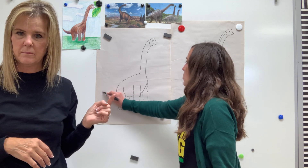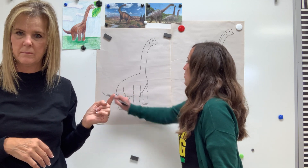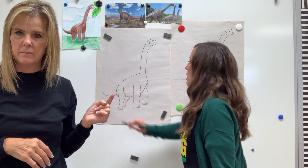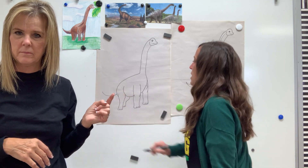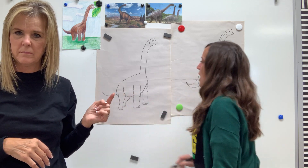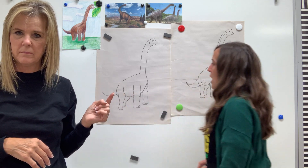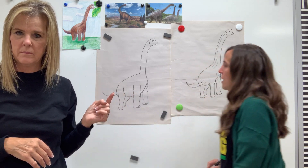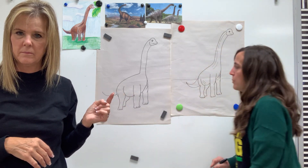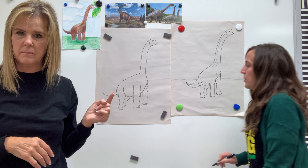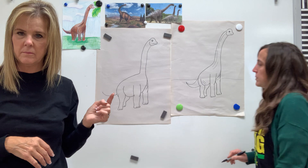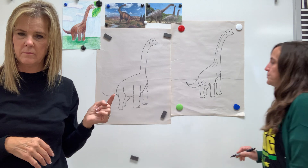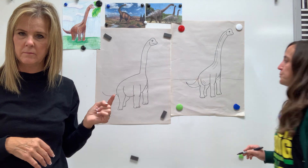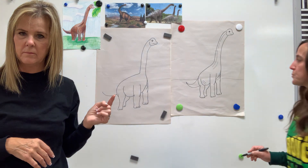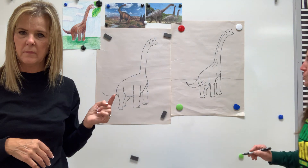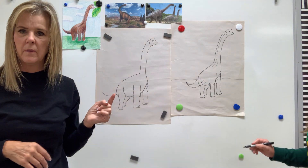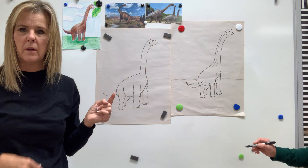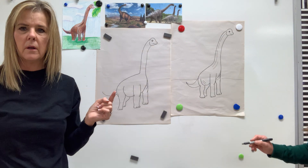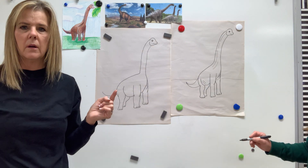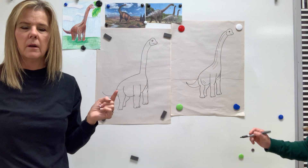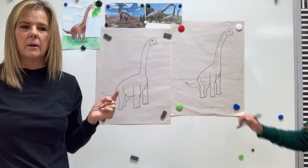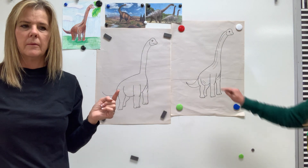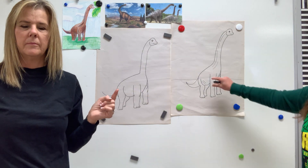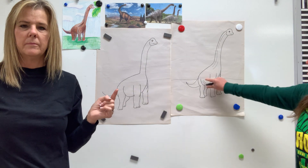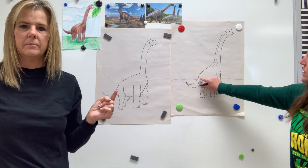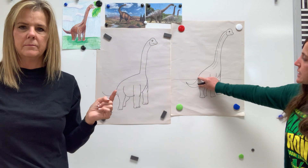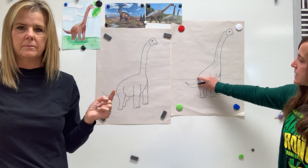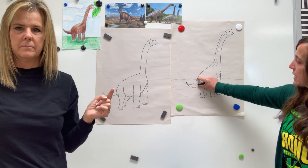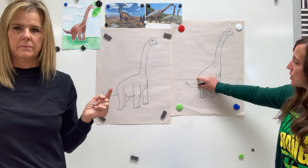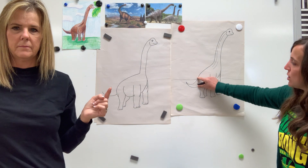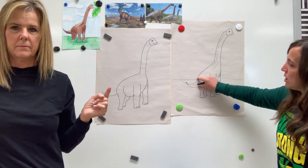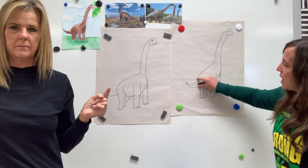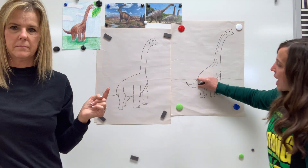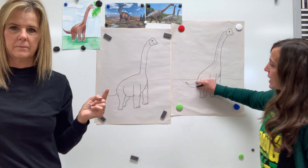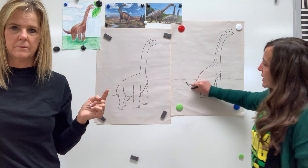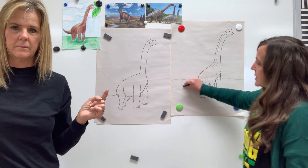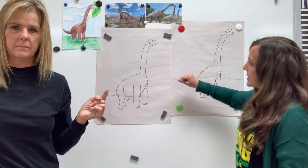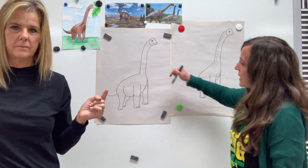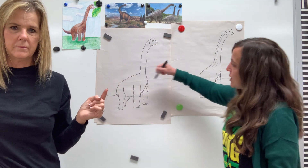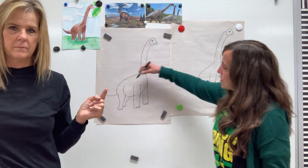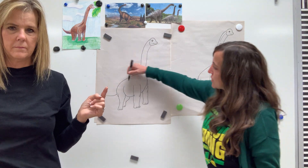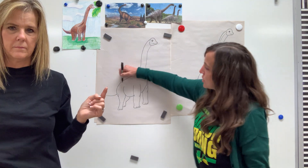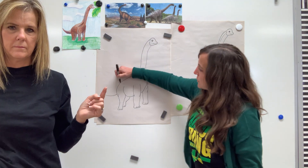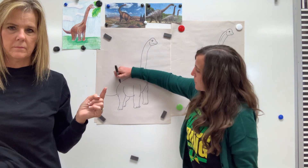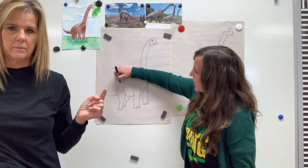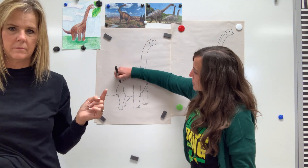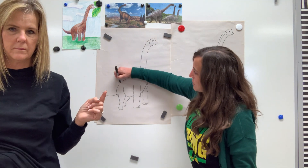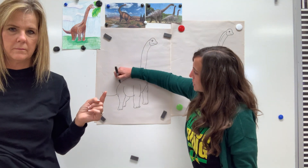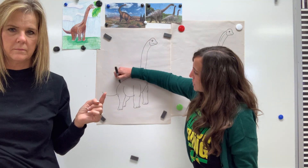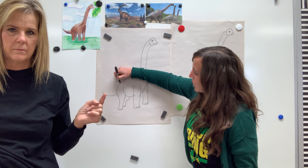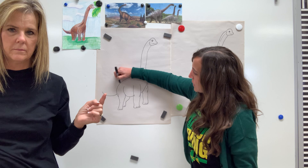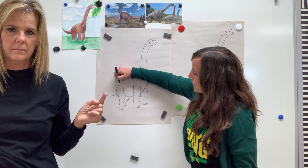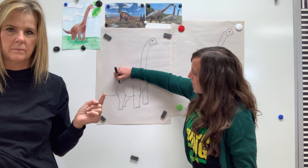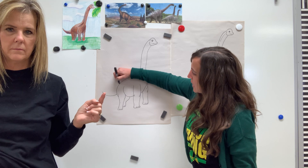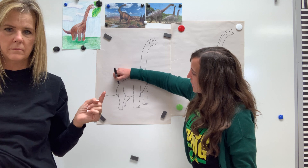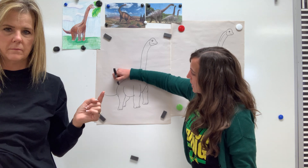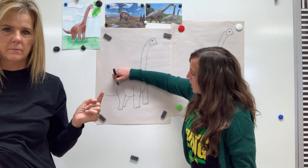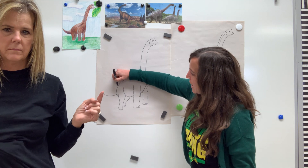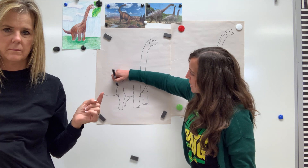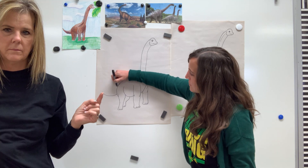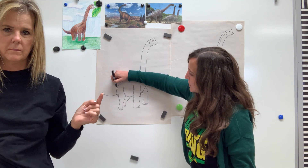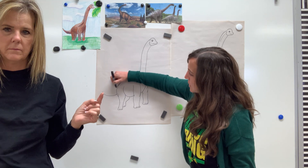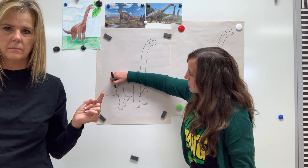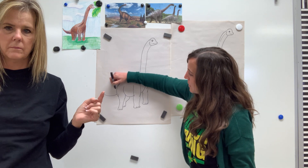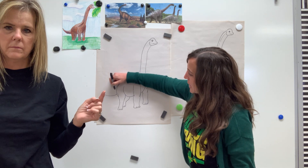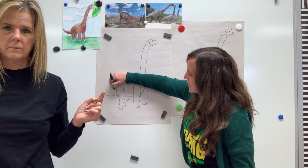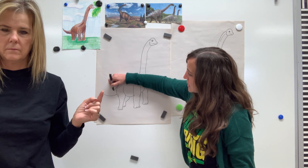curve over and up. And then, of course, it's thicker, and it gets skinnier as it curves back. So I'm going to start thick,